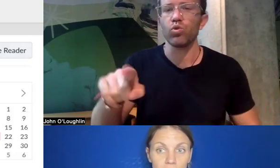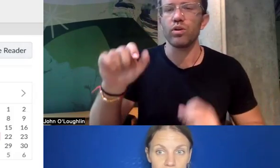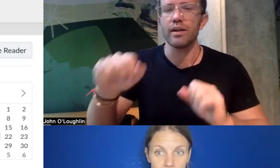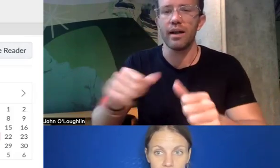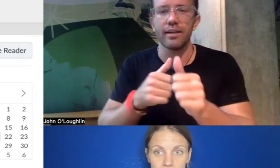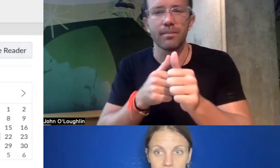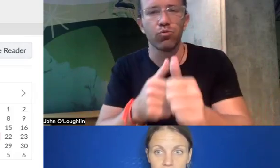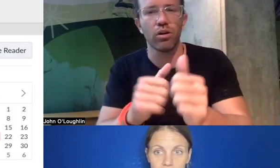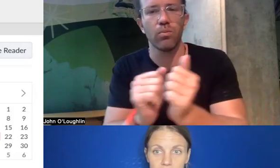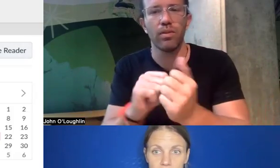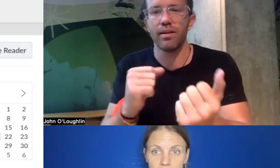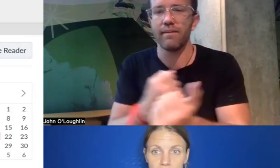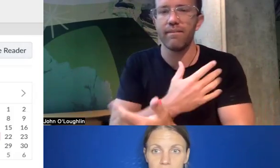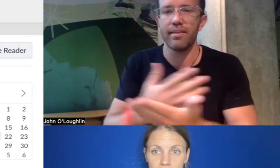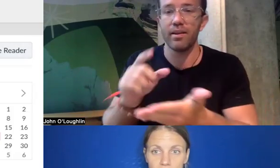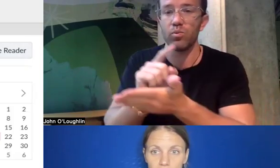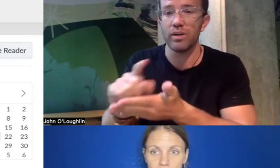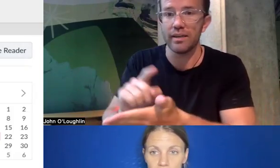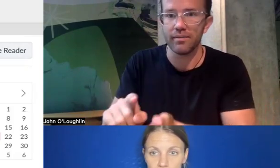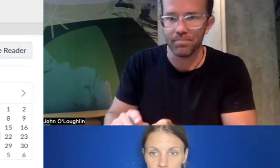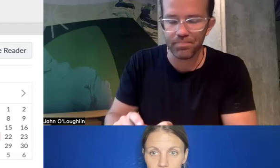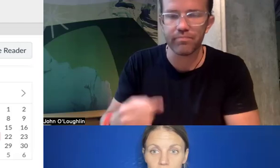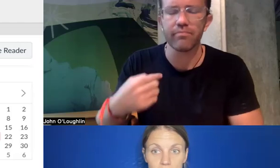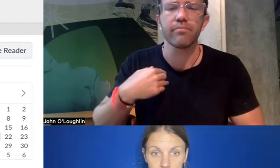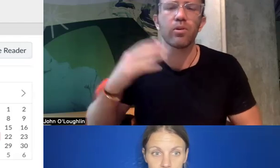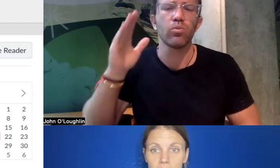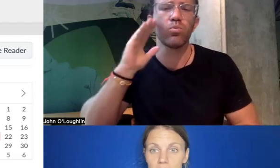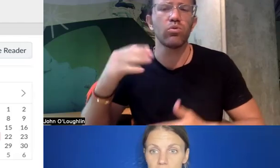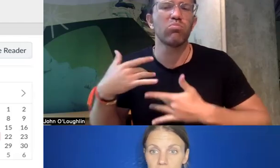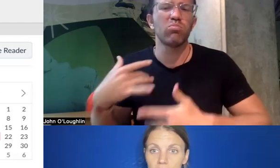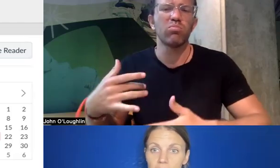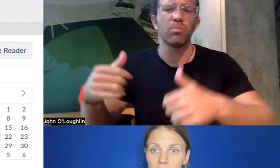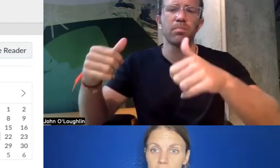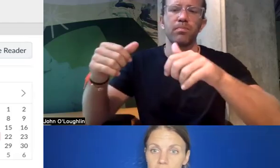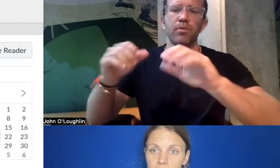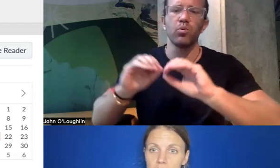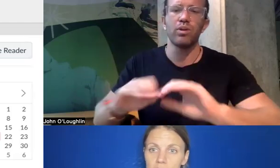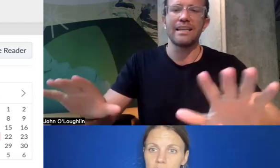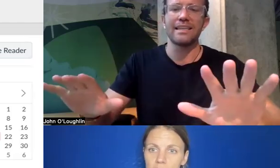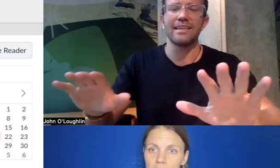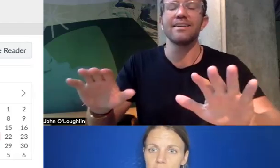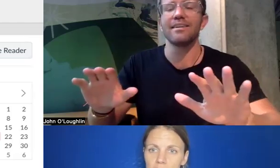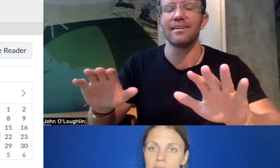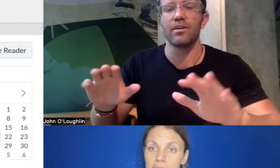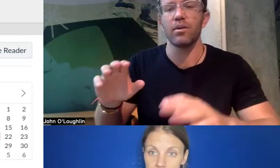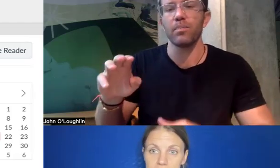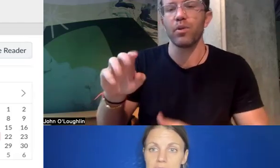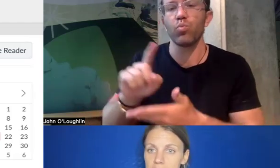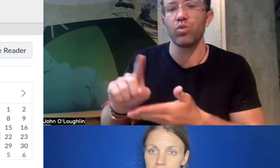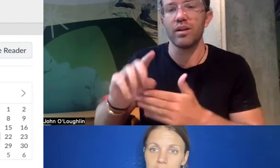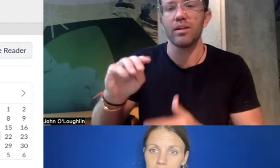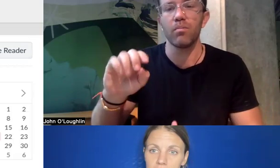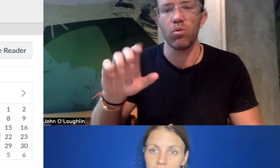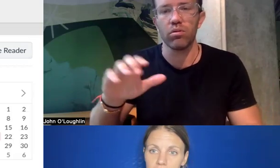Most importantly, you can keep track with everything weekly. I will usually